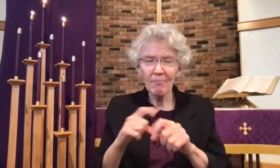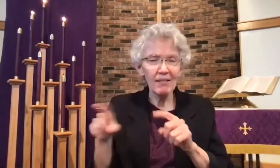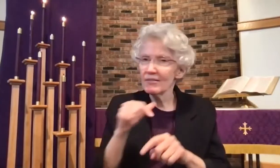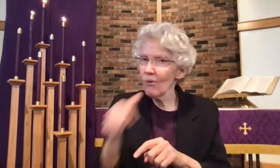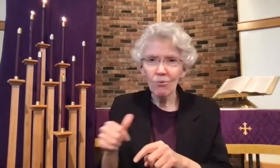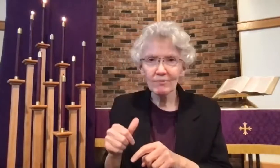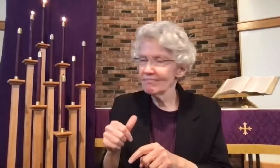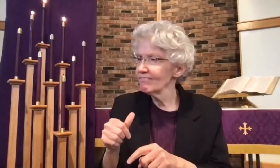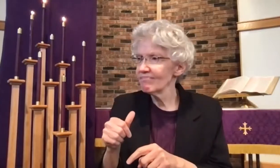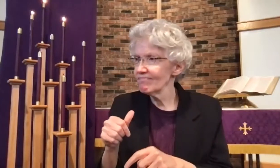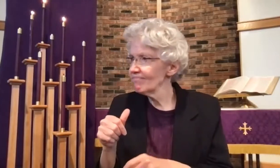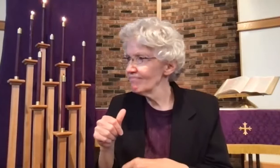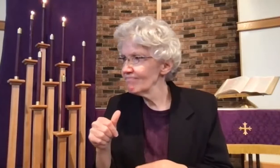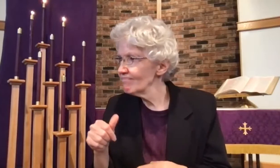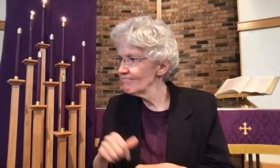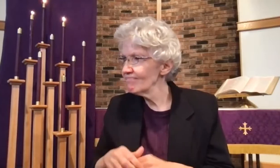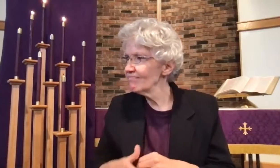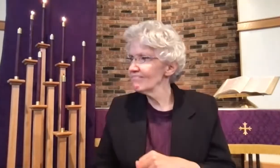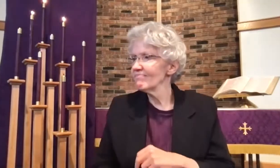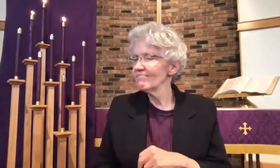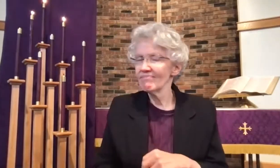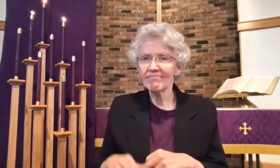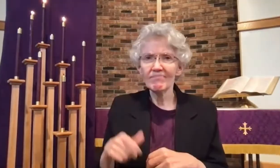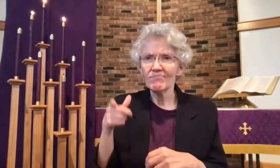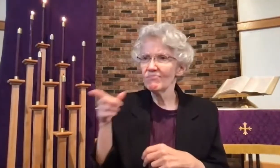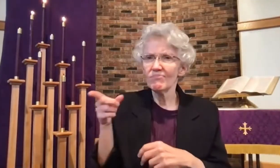Now, he could have escaped and run from this, but he chose not to.